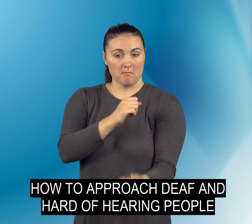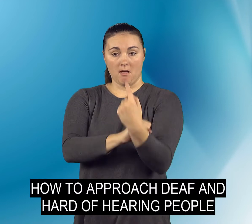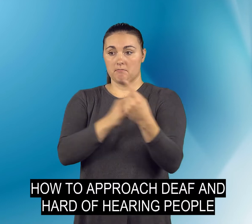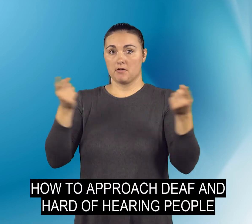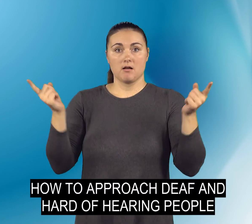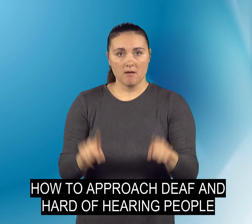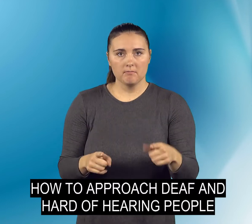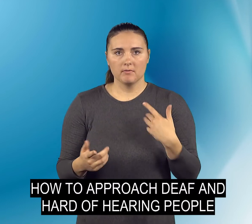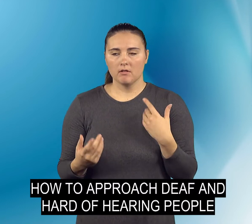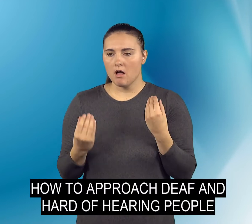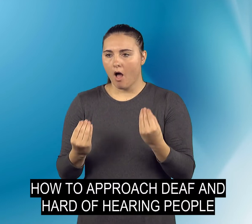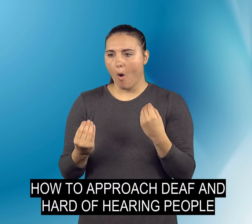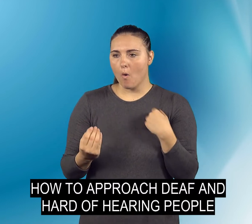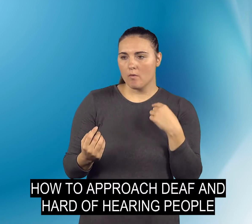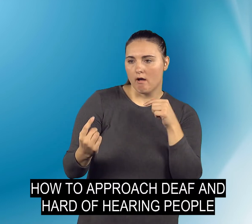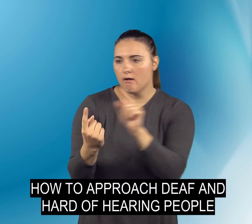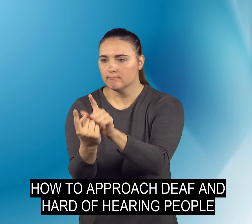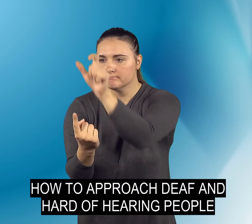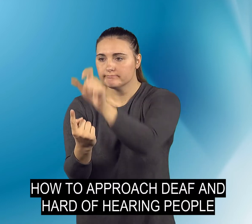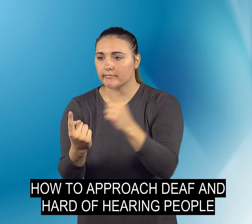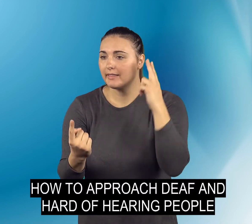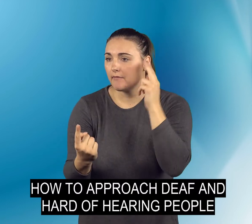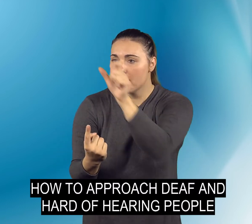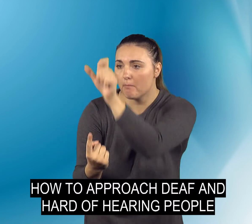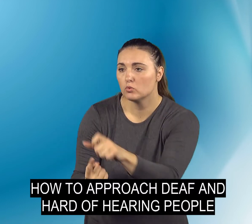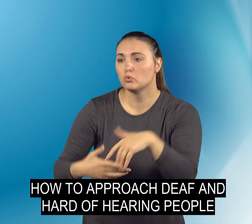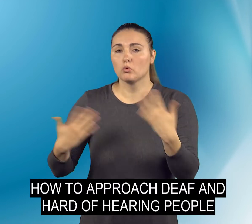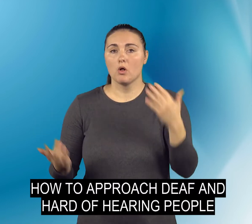How to approach deaf and hard of hearing people.